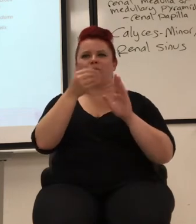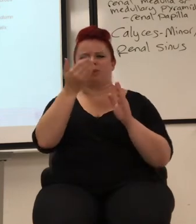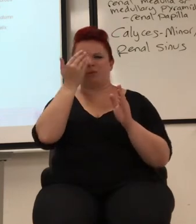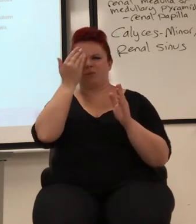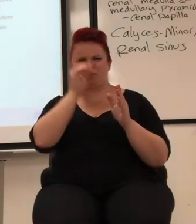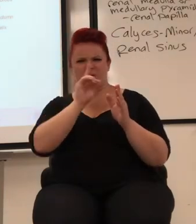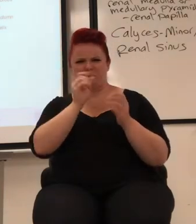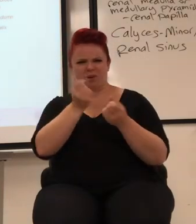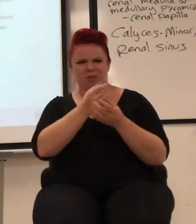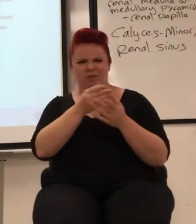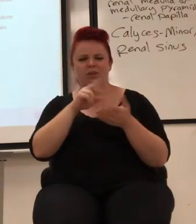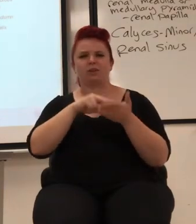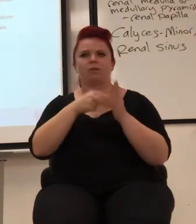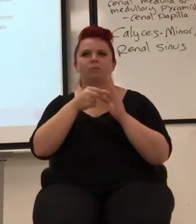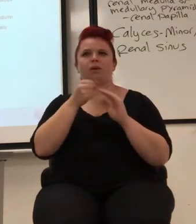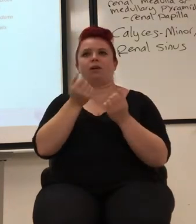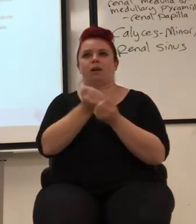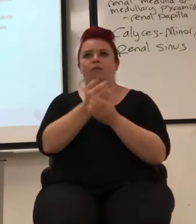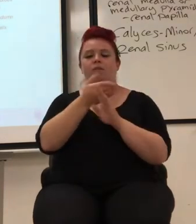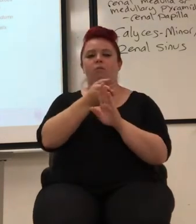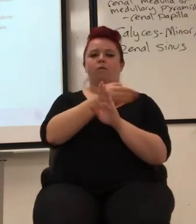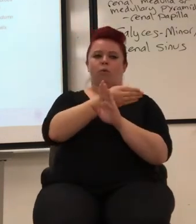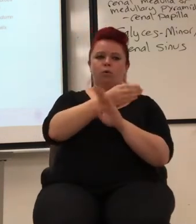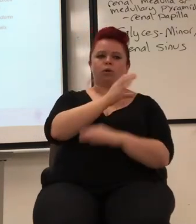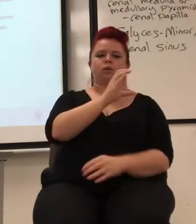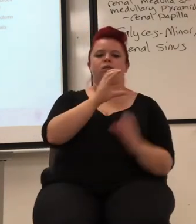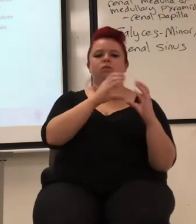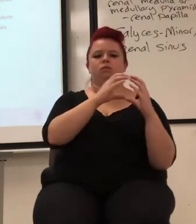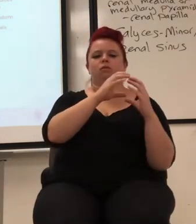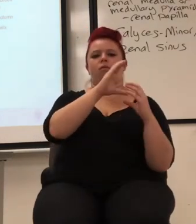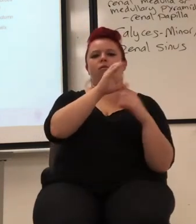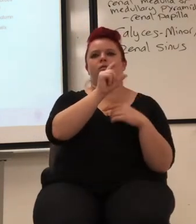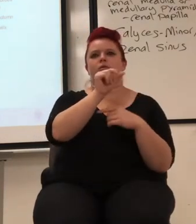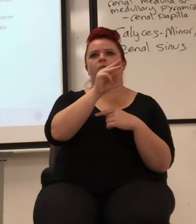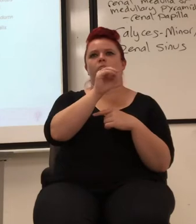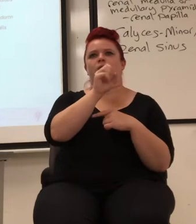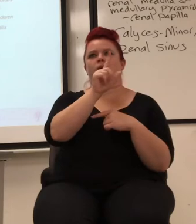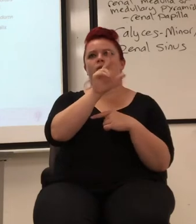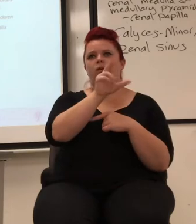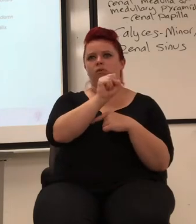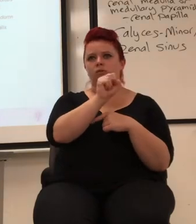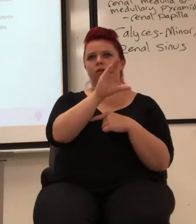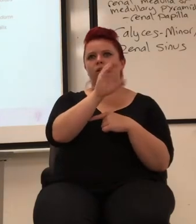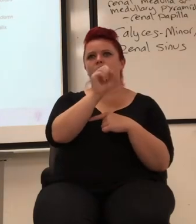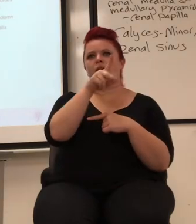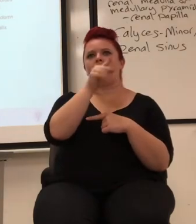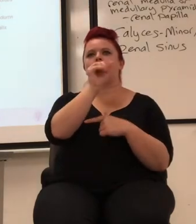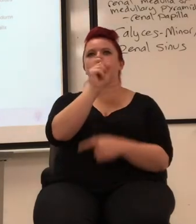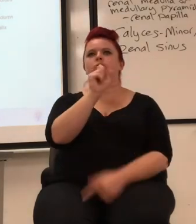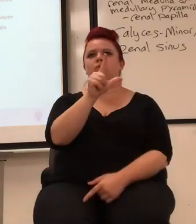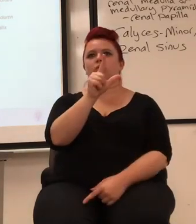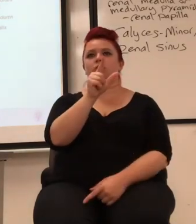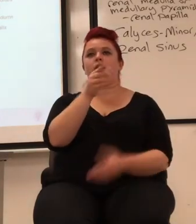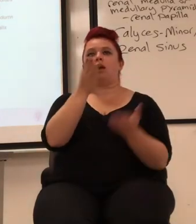that thing before it is glomerulus capsule. Then you had that nephron loop. Okay.